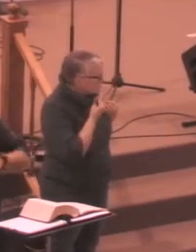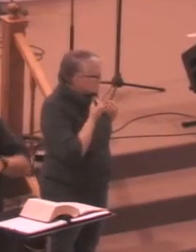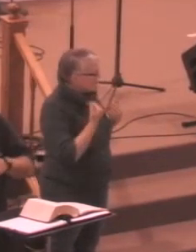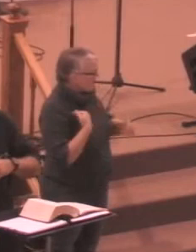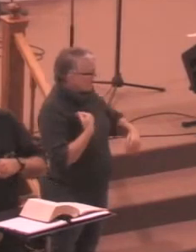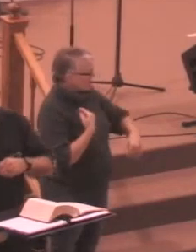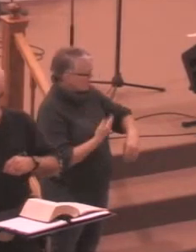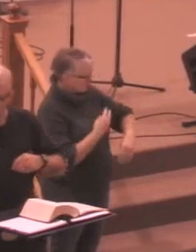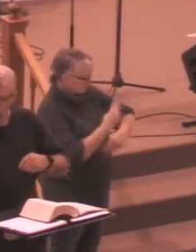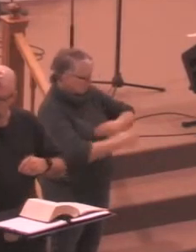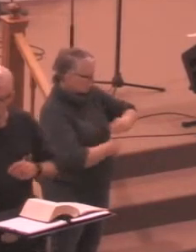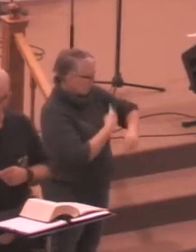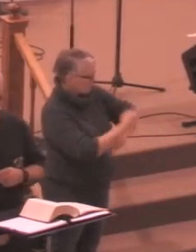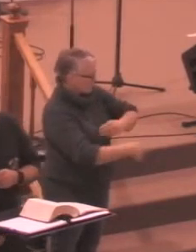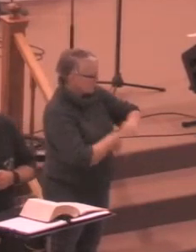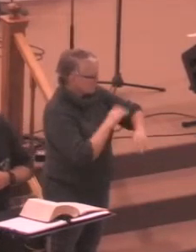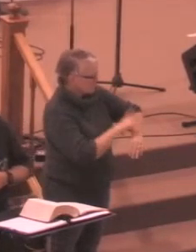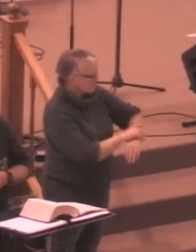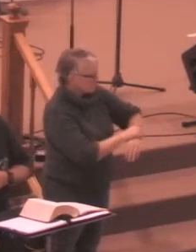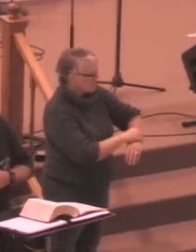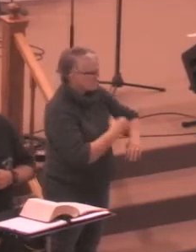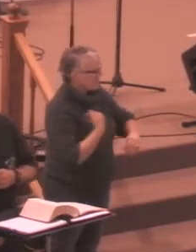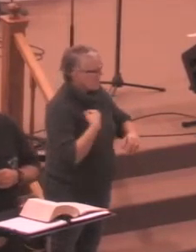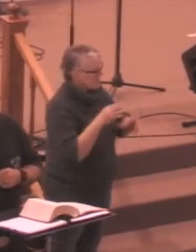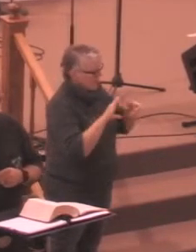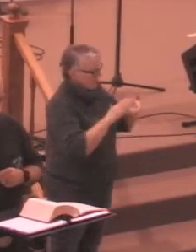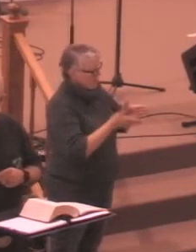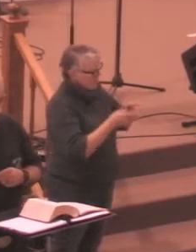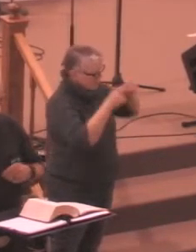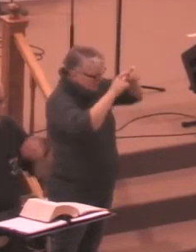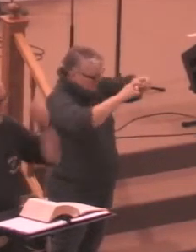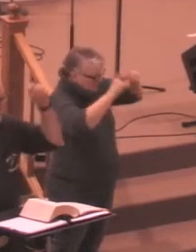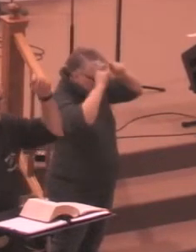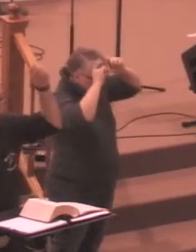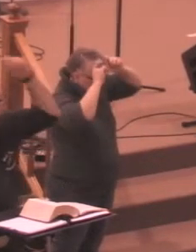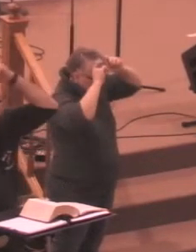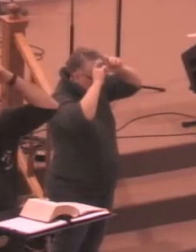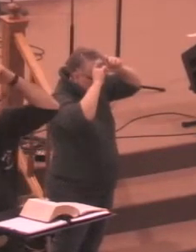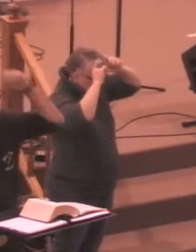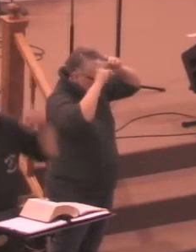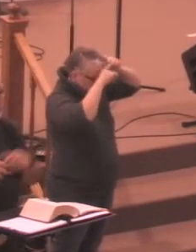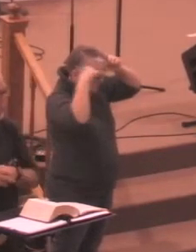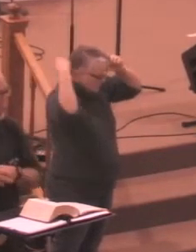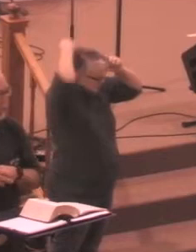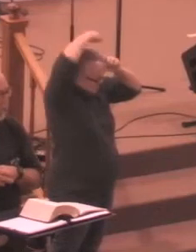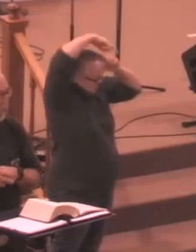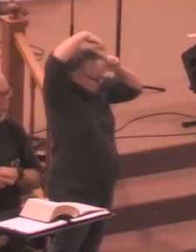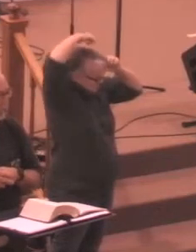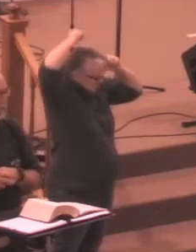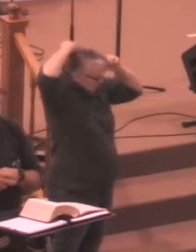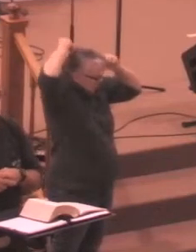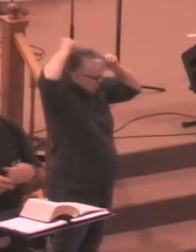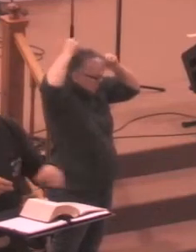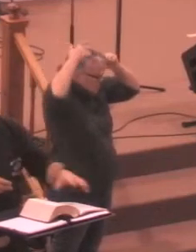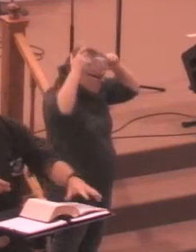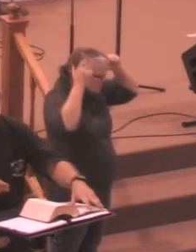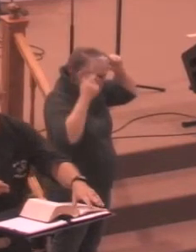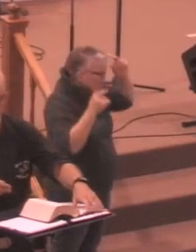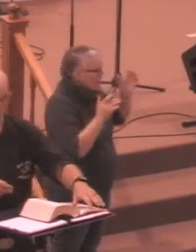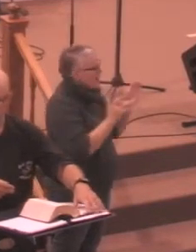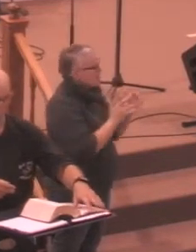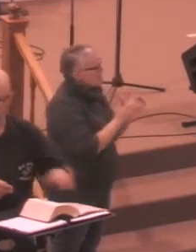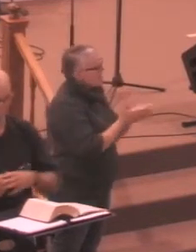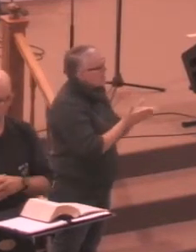also have a box on their forehead that's tied on. And these are all these